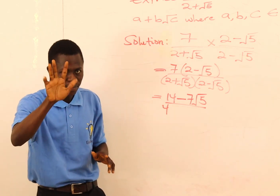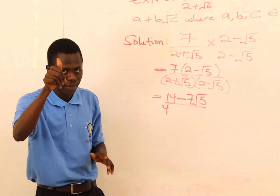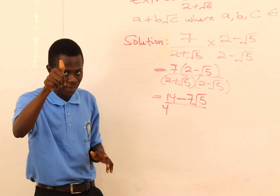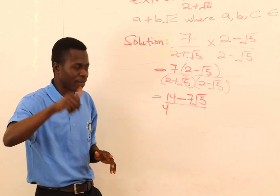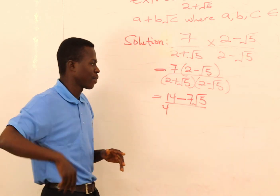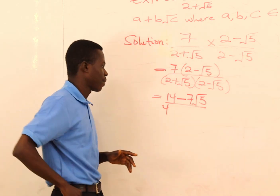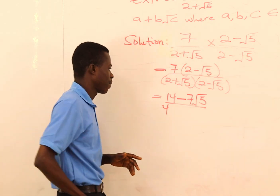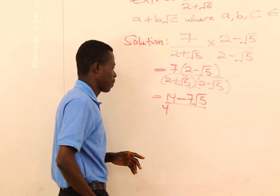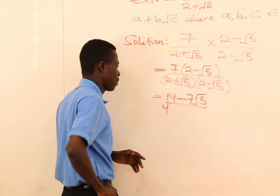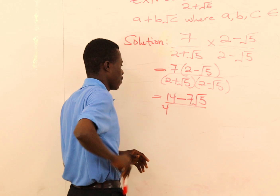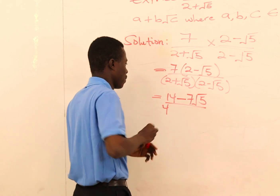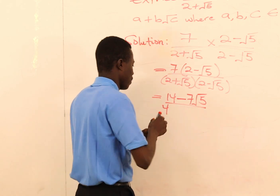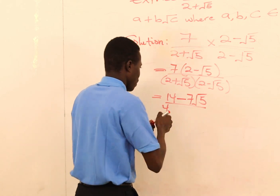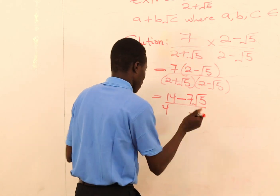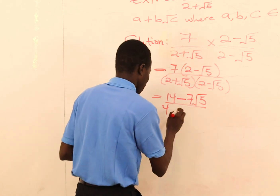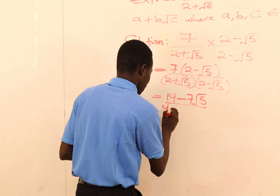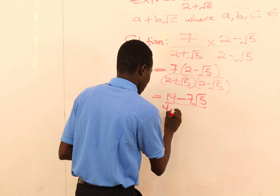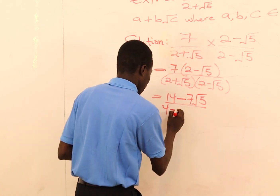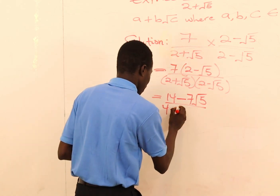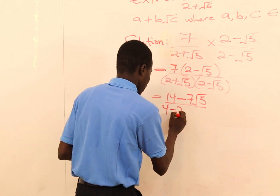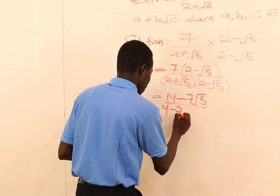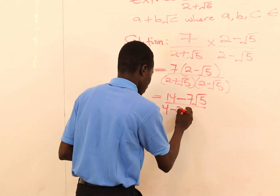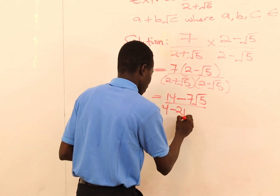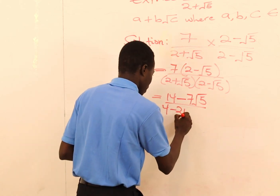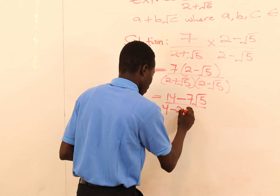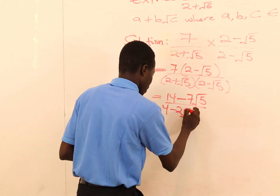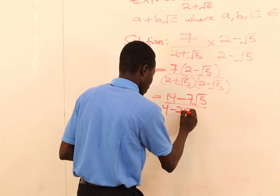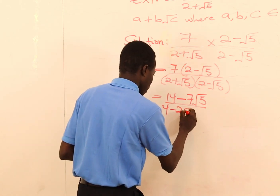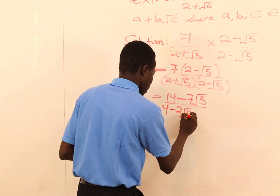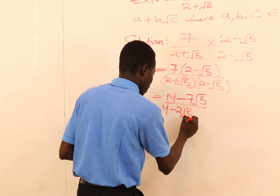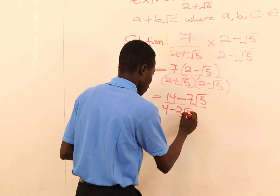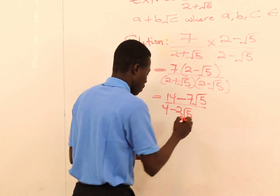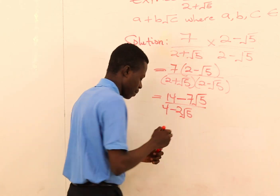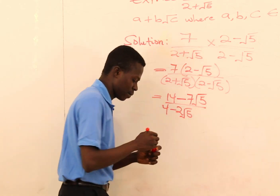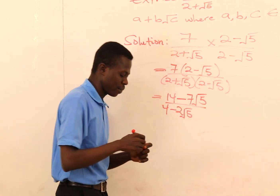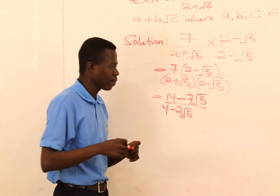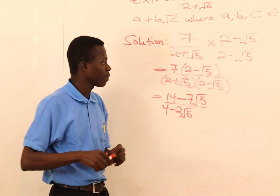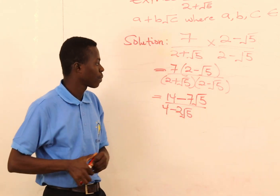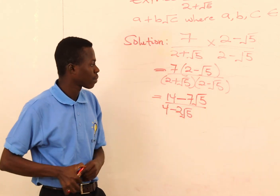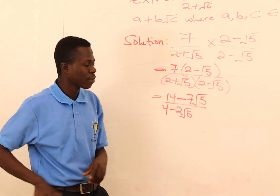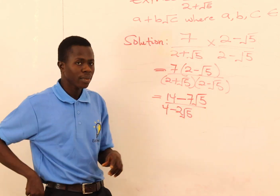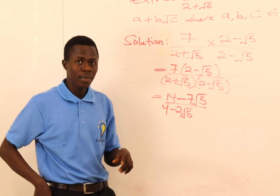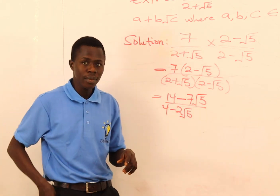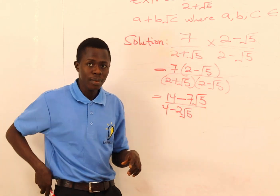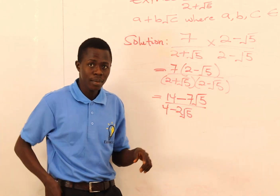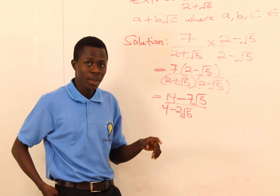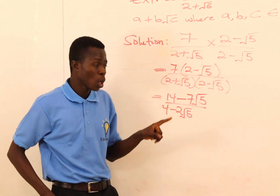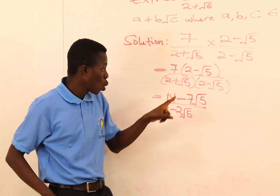Then 2 again, multiplying the other expression, which is minus square root of 5. And we are going to